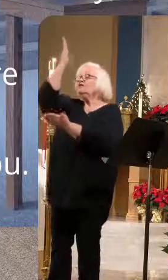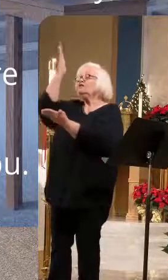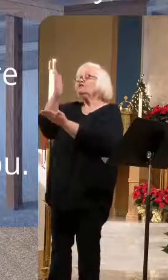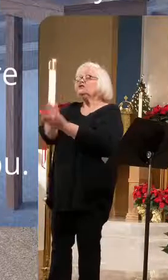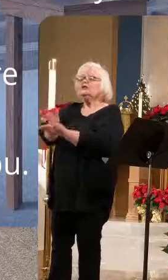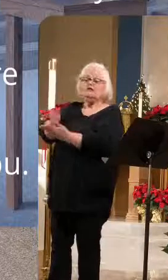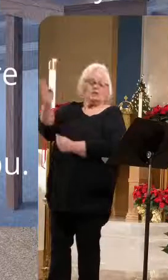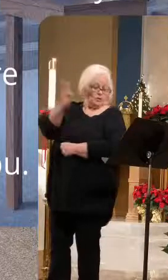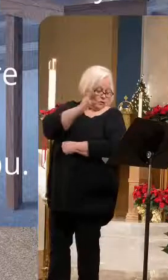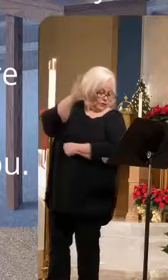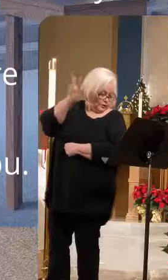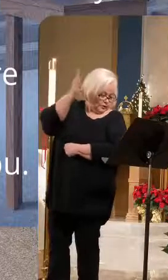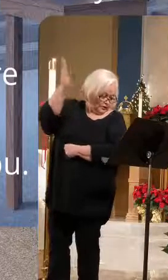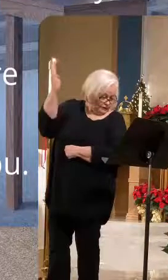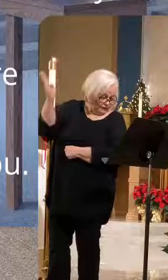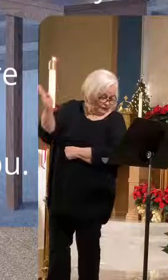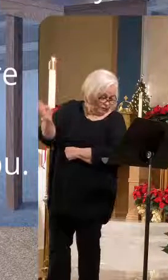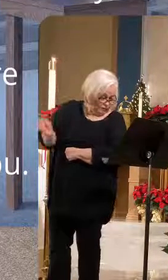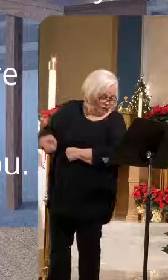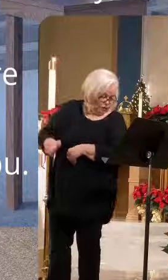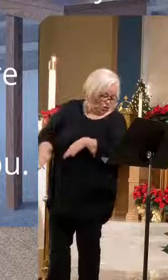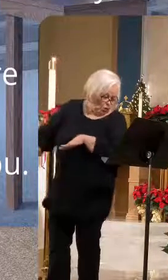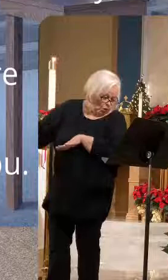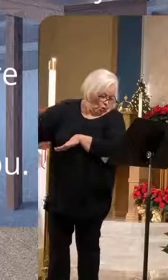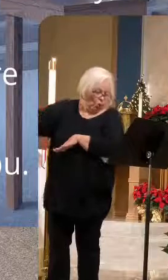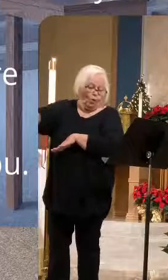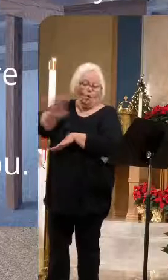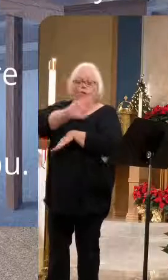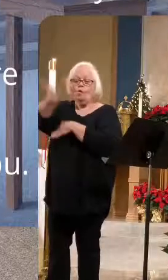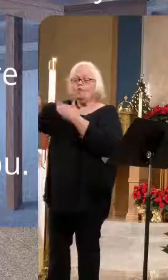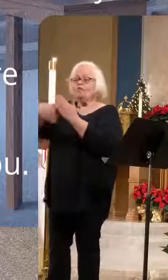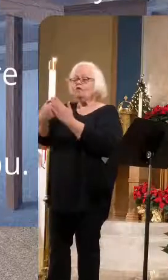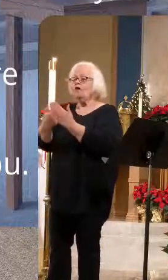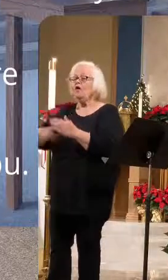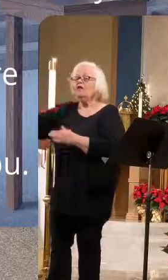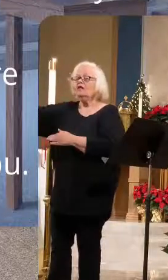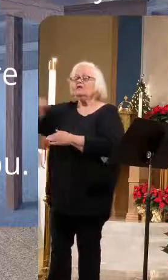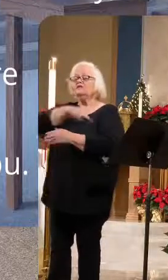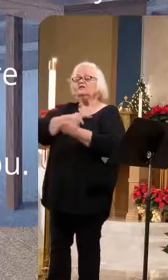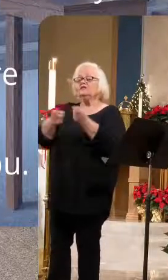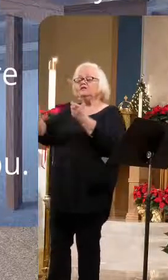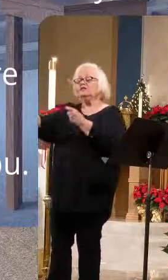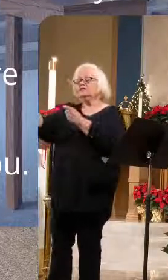never over us all to reign.